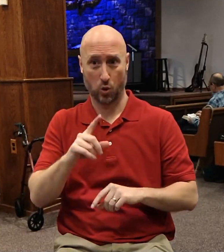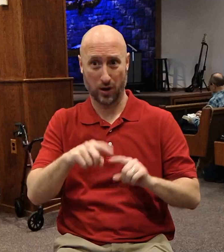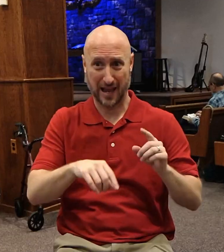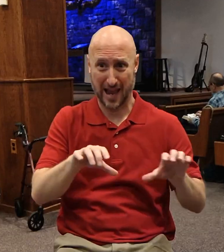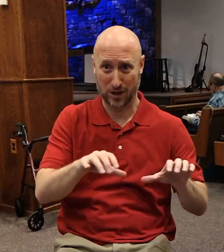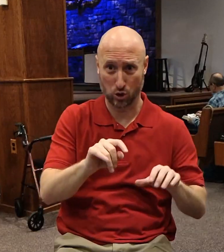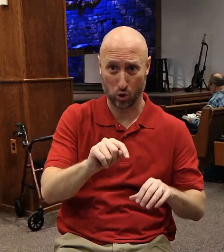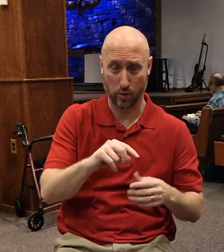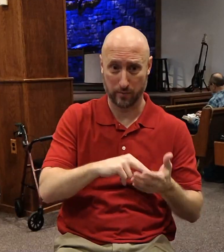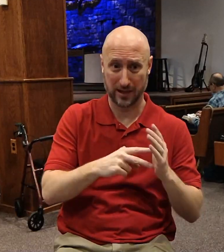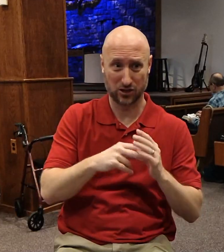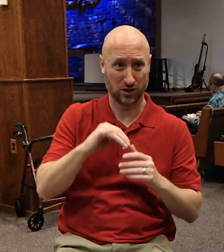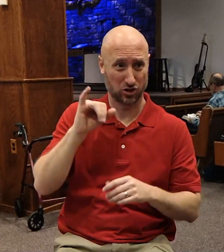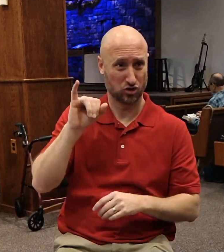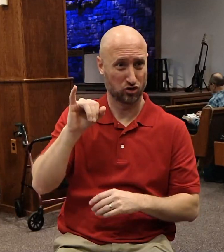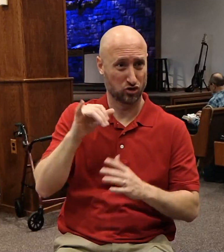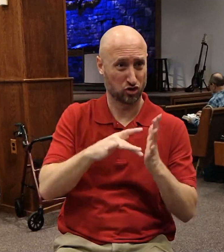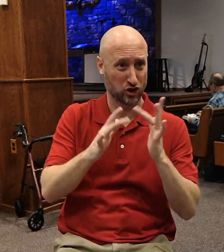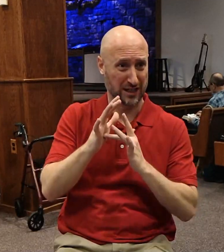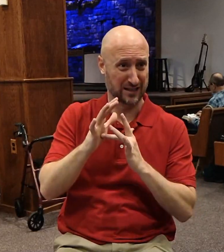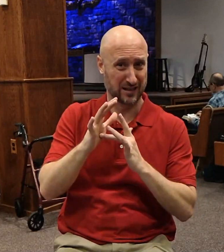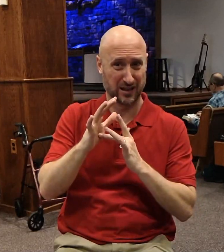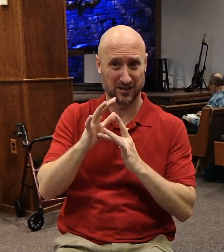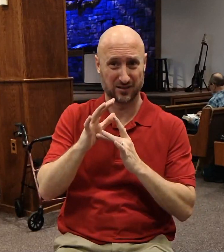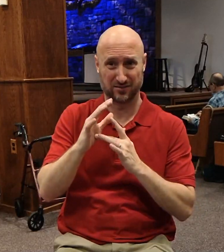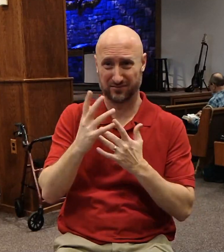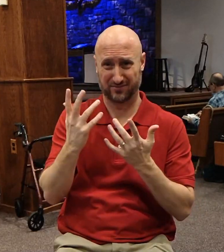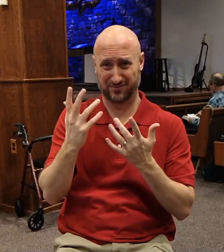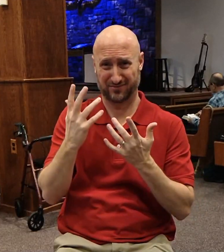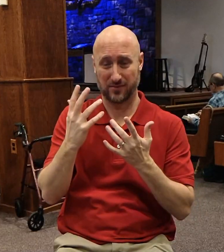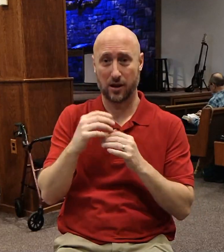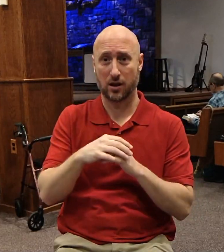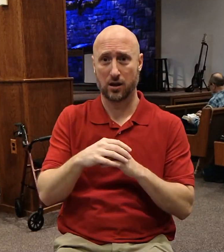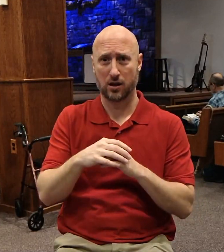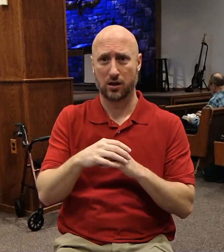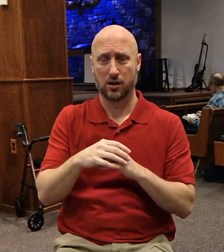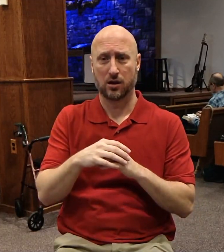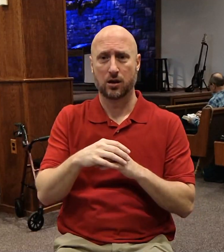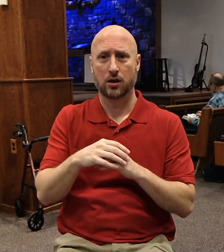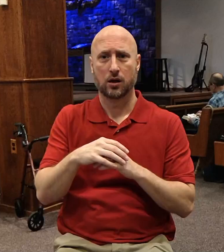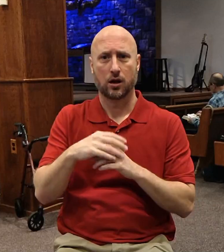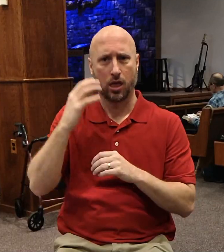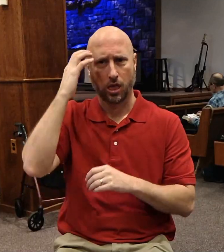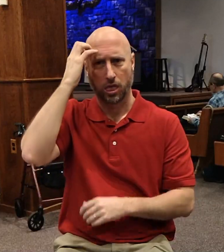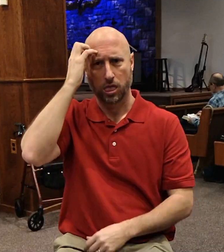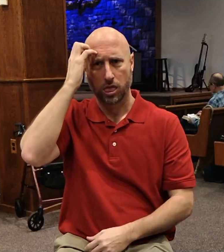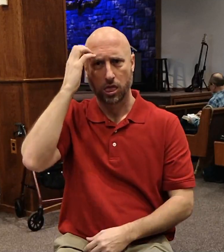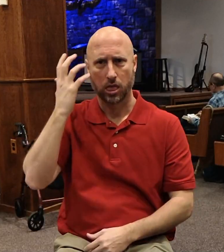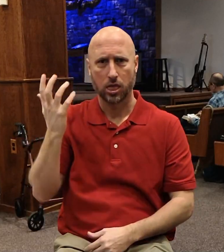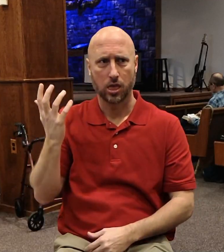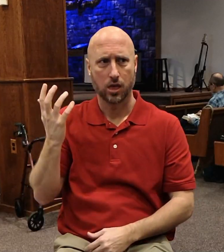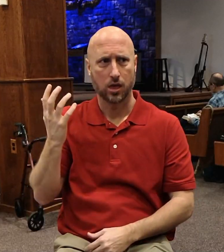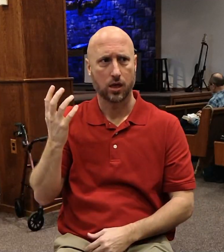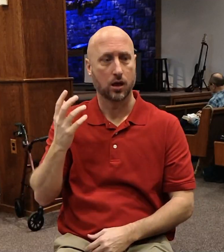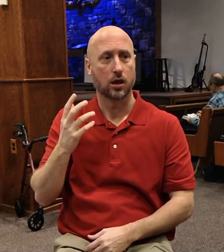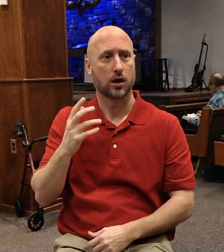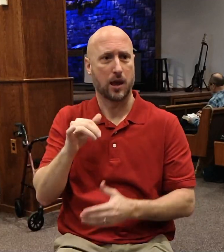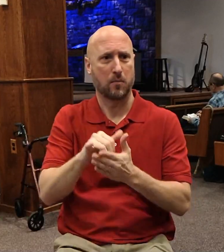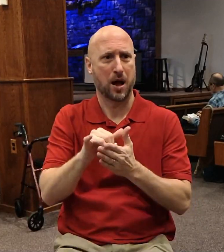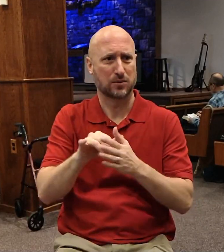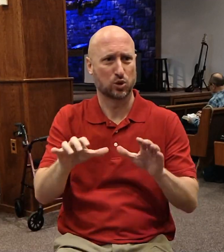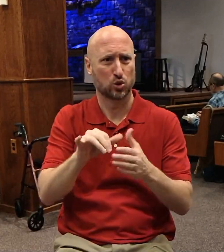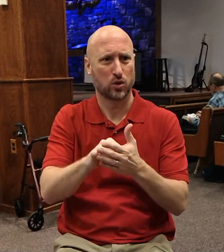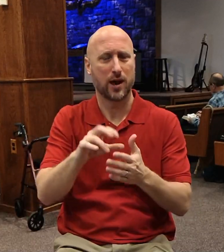Does he have unrealistic expectations? He's God. He's divine. He's come from eternity, and he said,